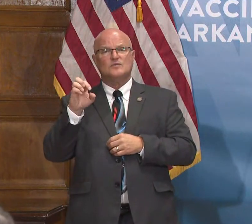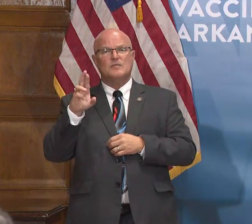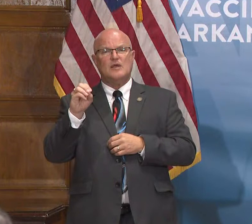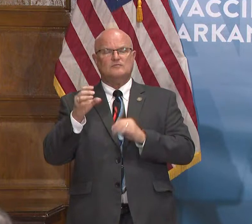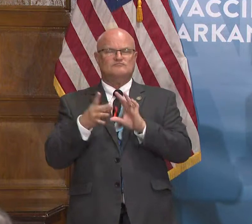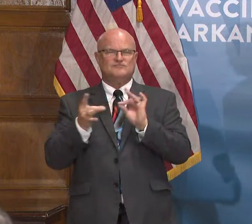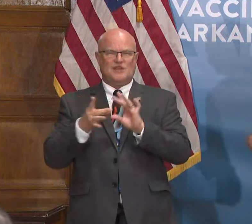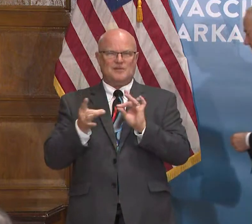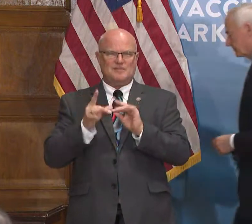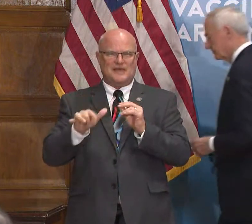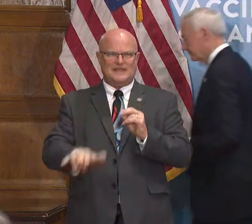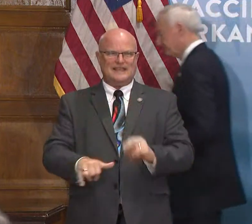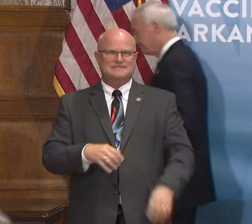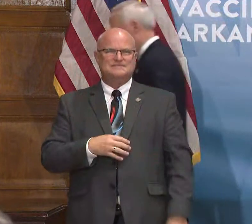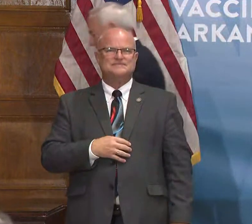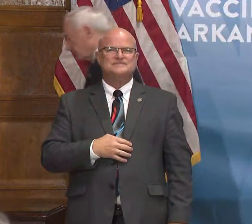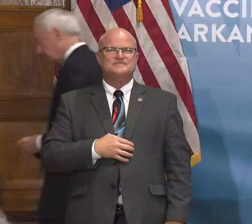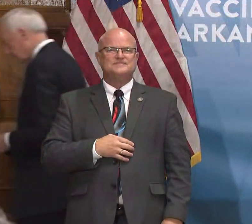comment.